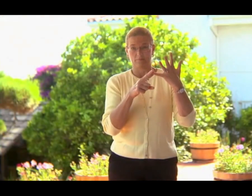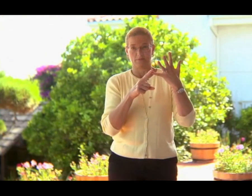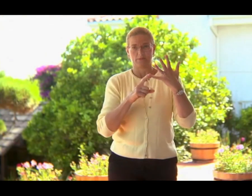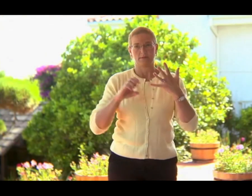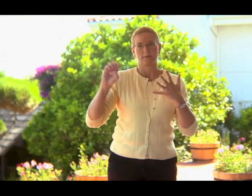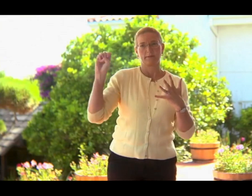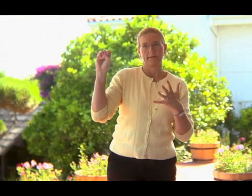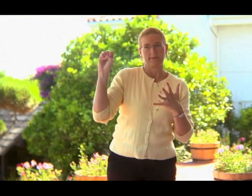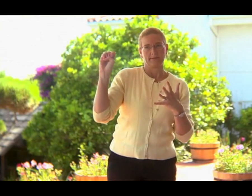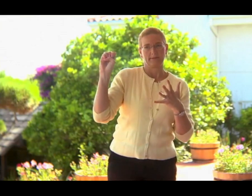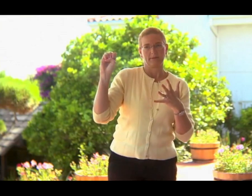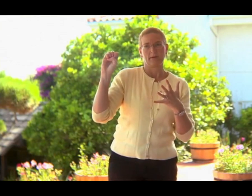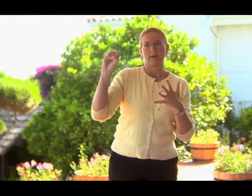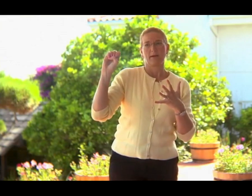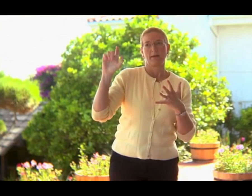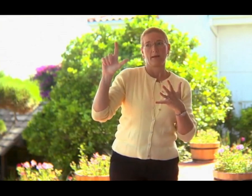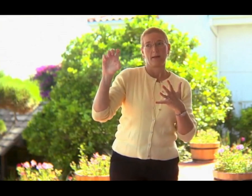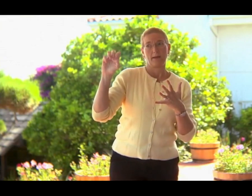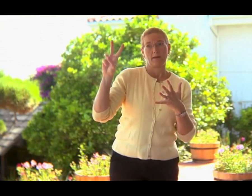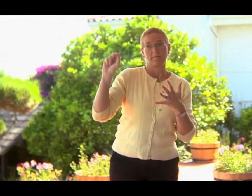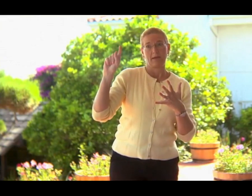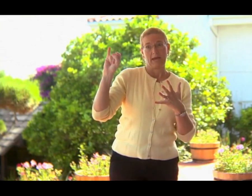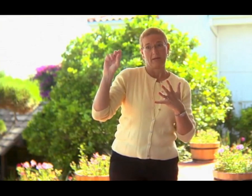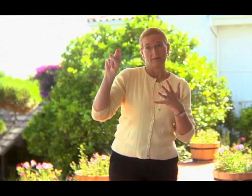The E stands for elevation change.